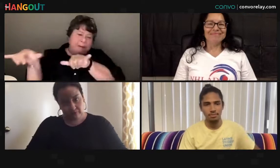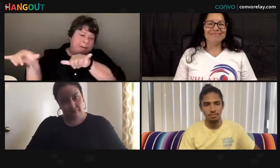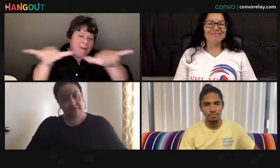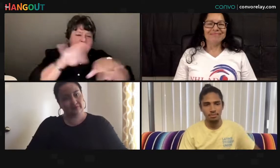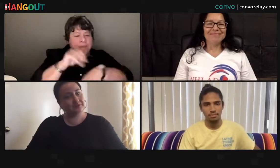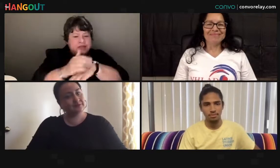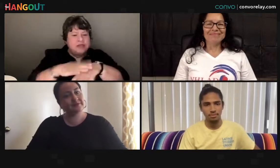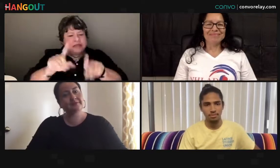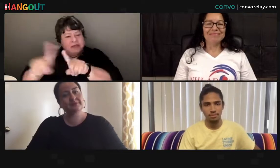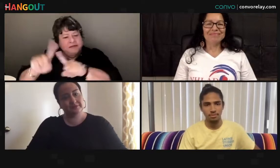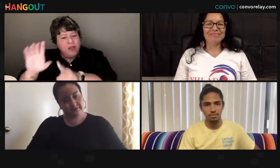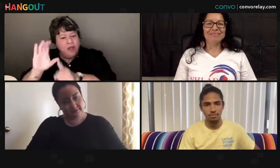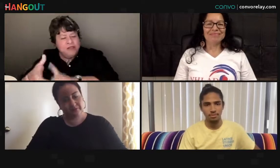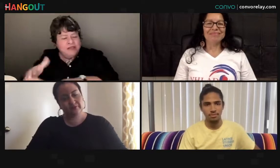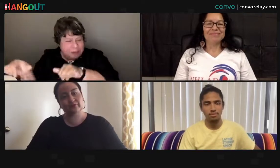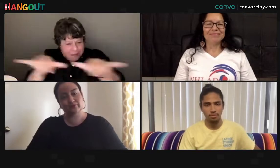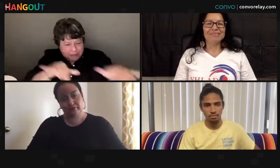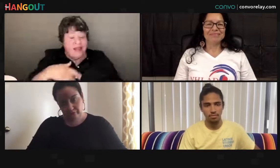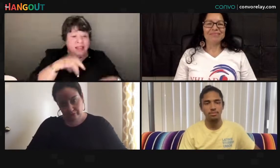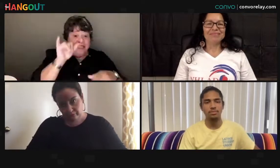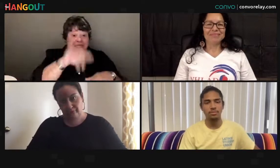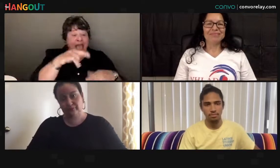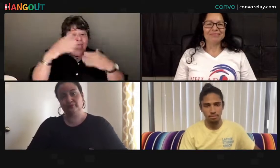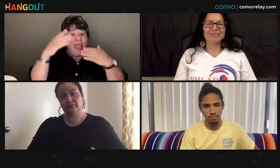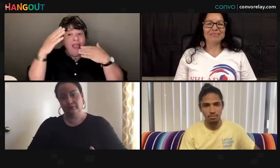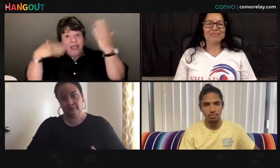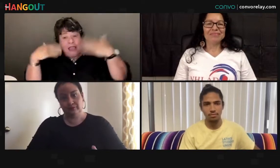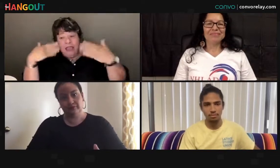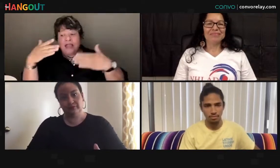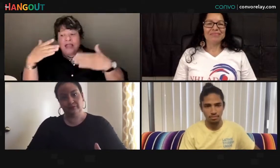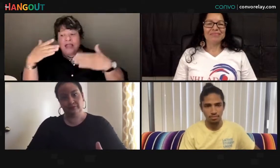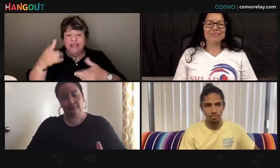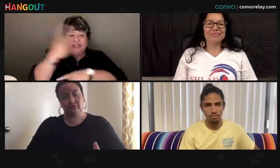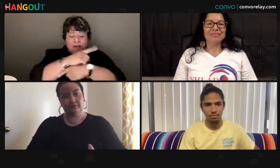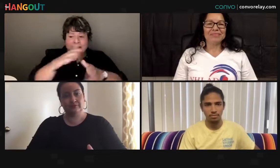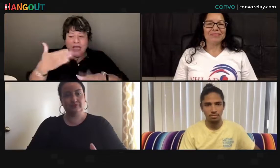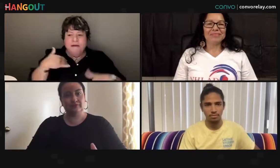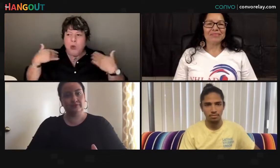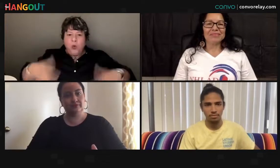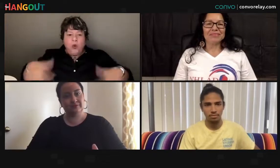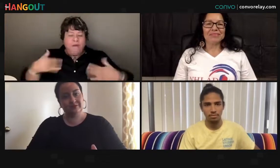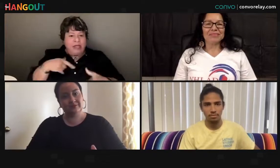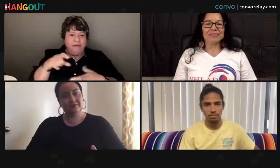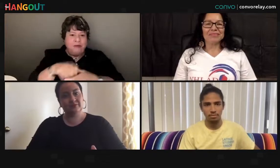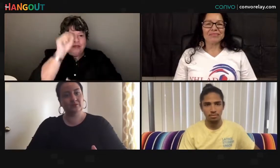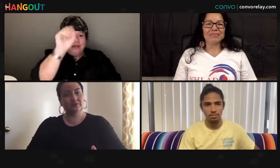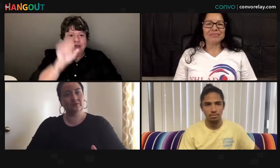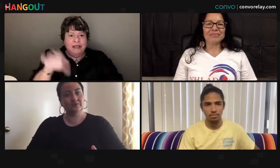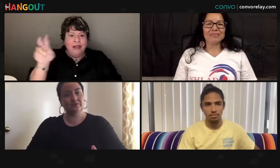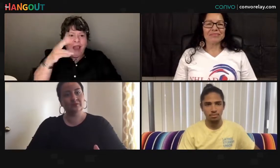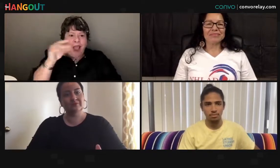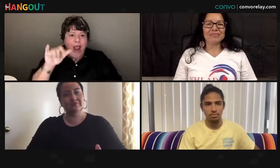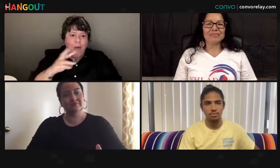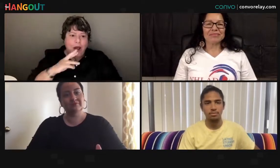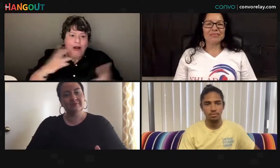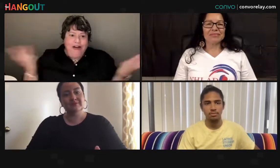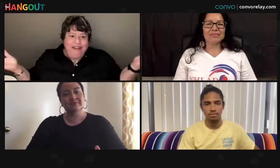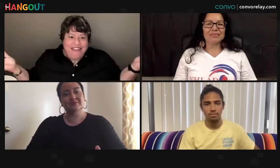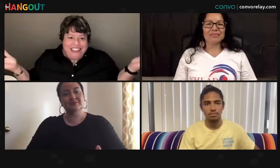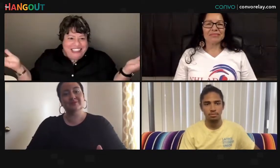that's not okay. And so it's the same as with any other culture. If you're gonna put on a sugar skull face,